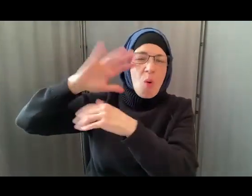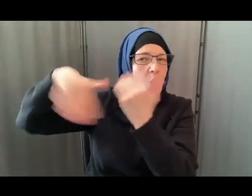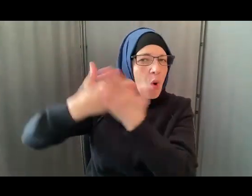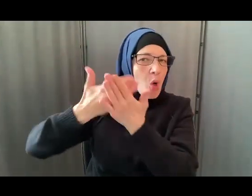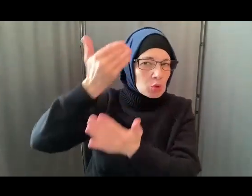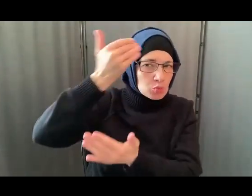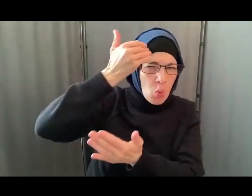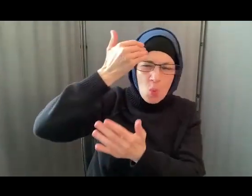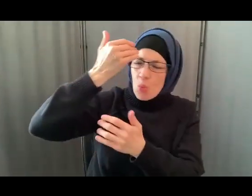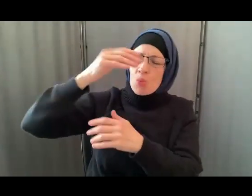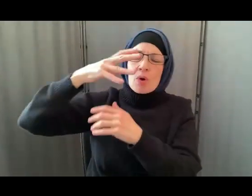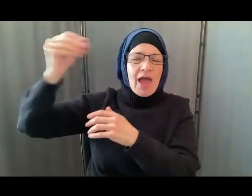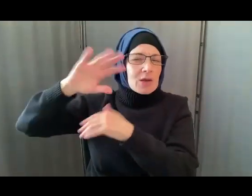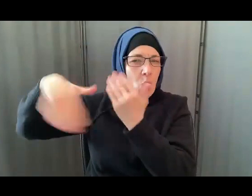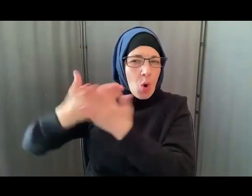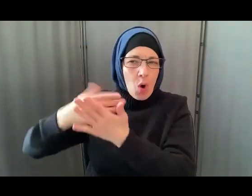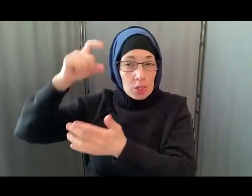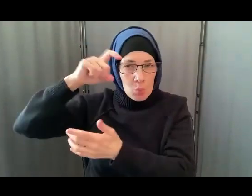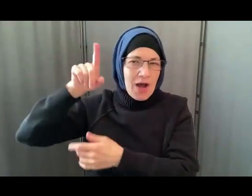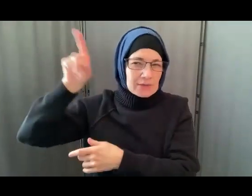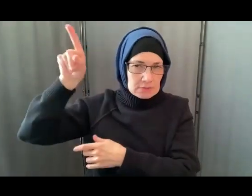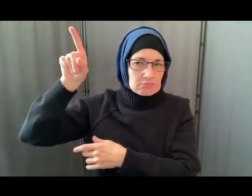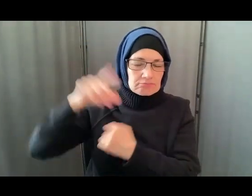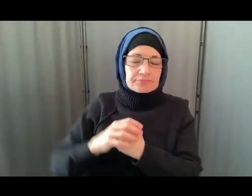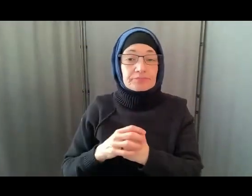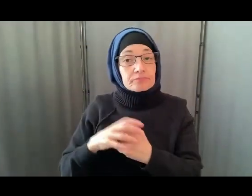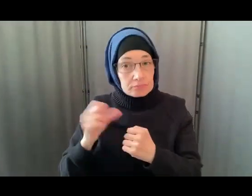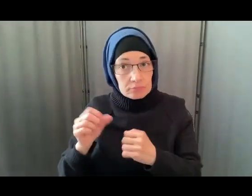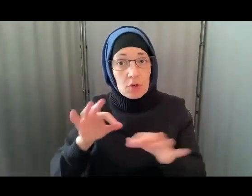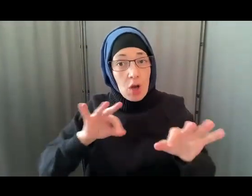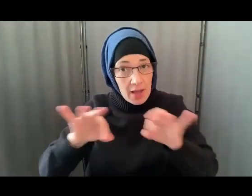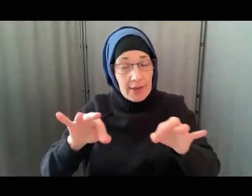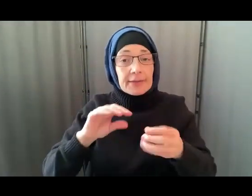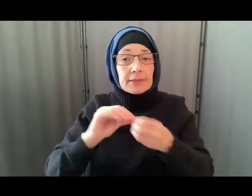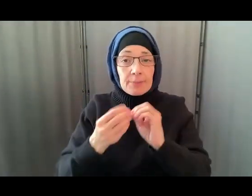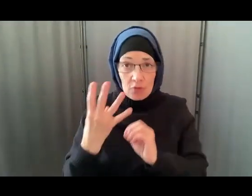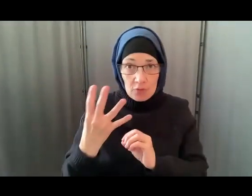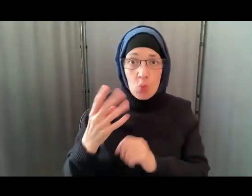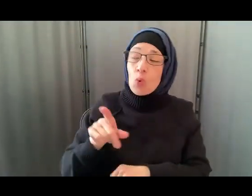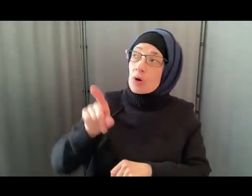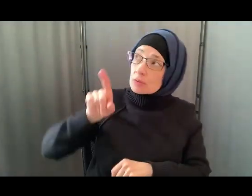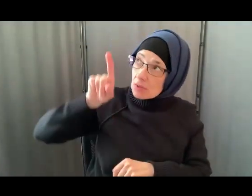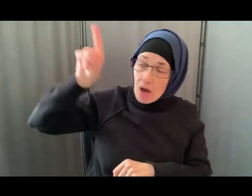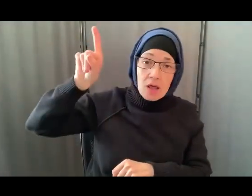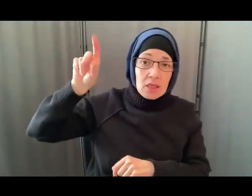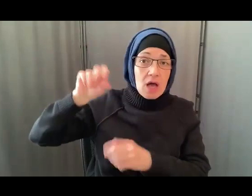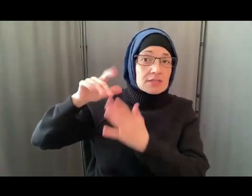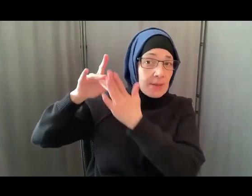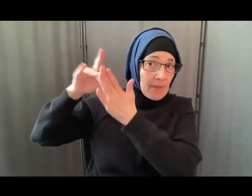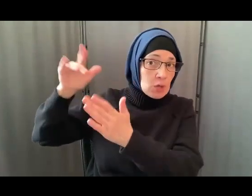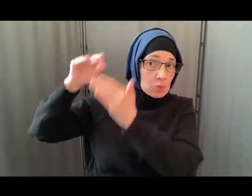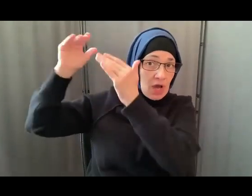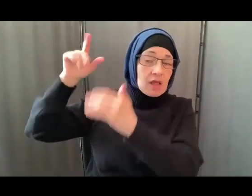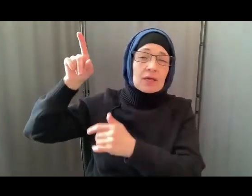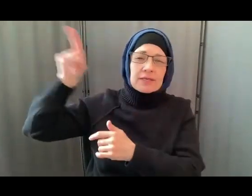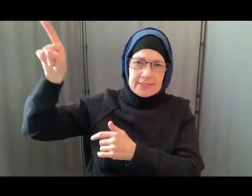Allah subhanahu wa ta'ala in this ayah number 4, He is counting His blessings upon the